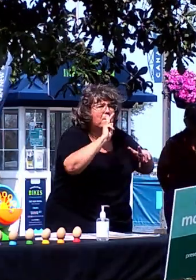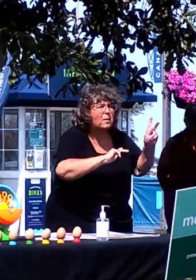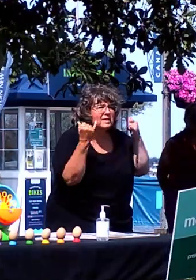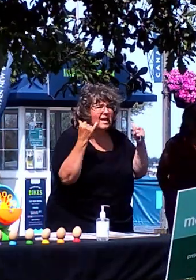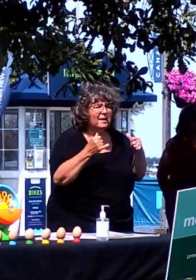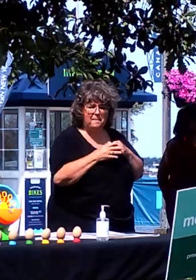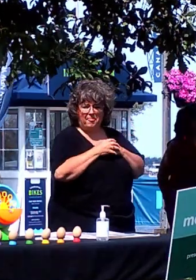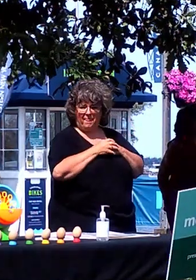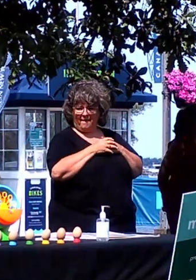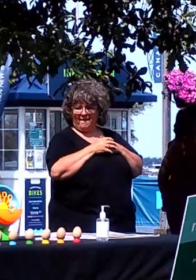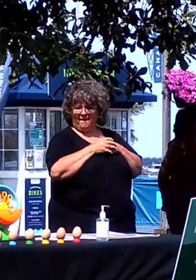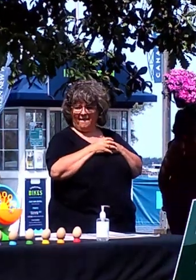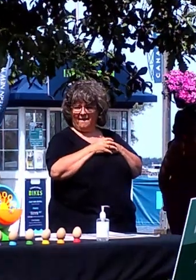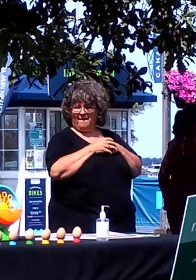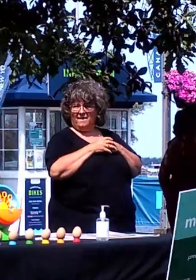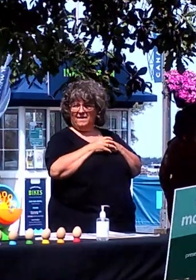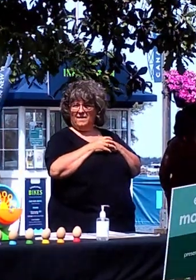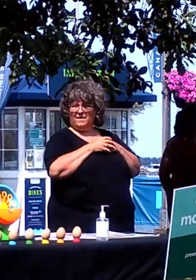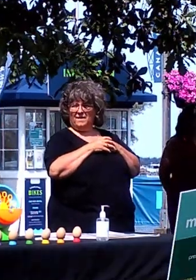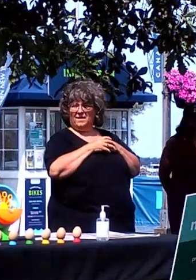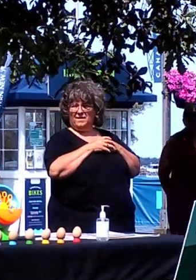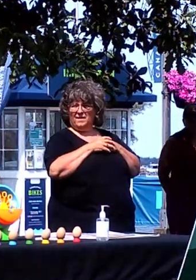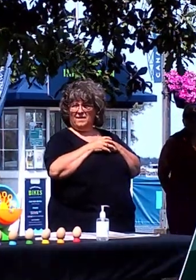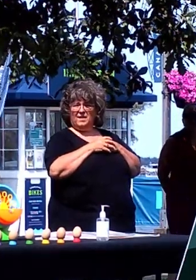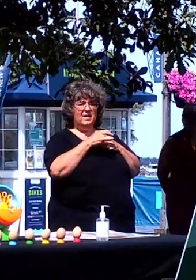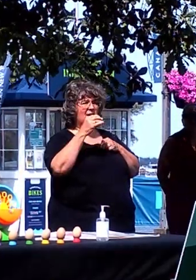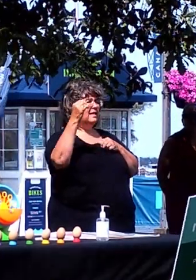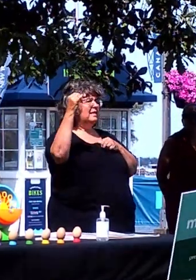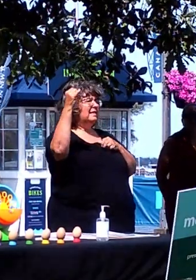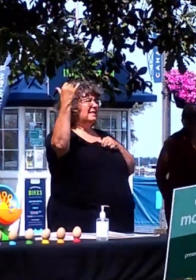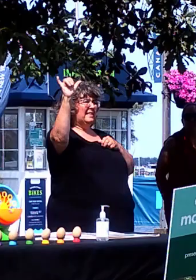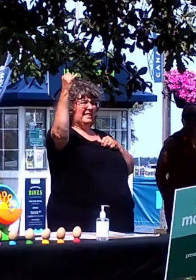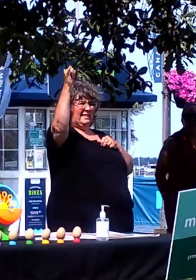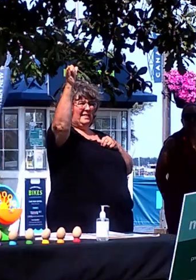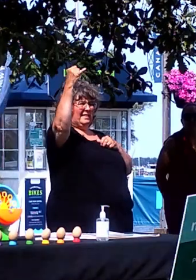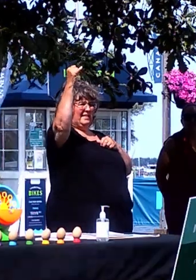now. And I have my other primary color.